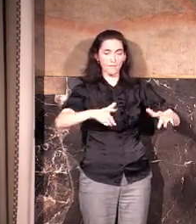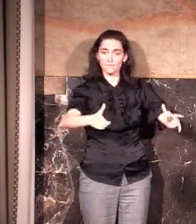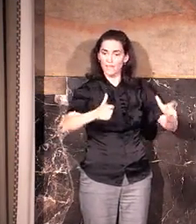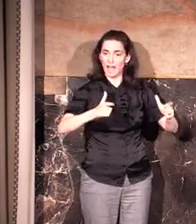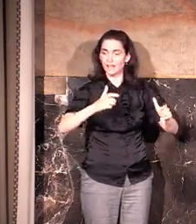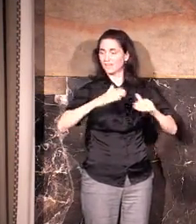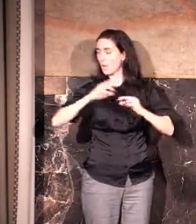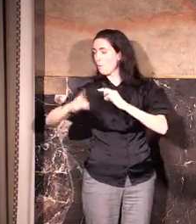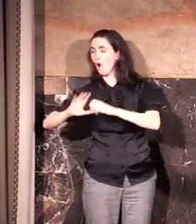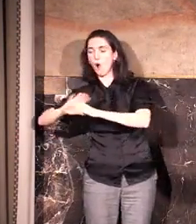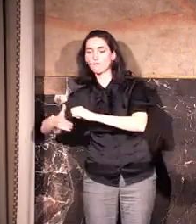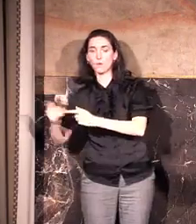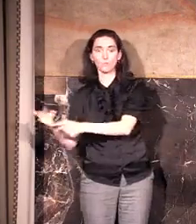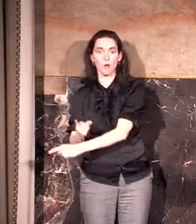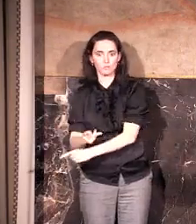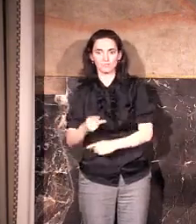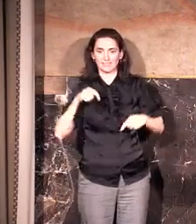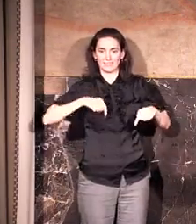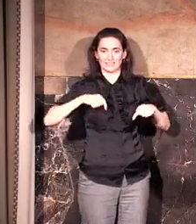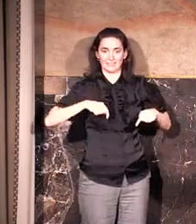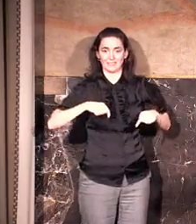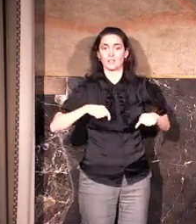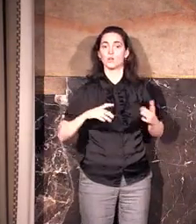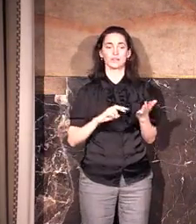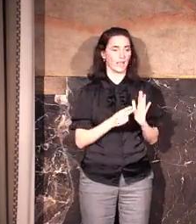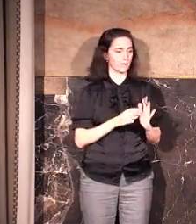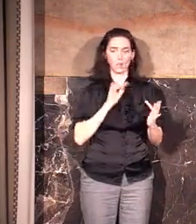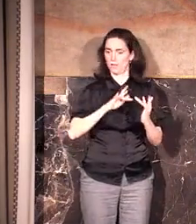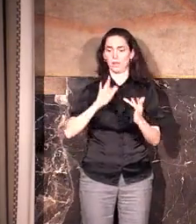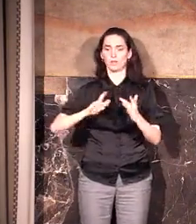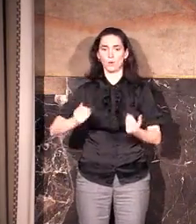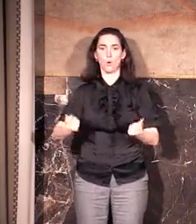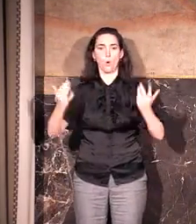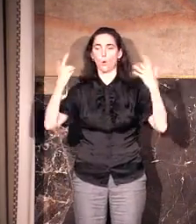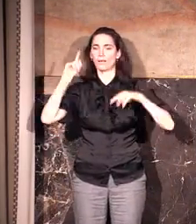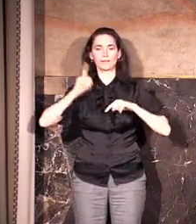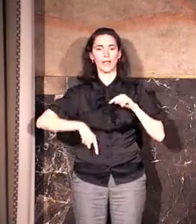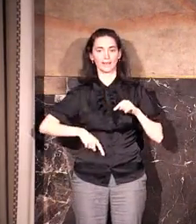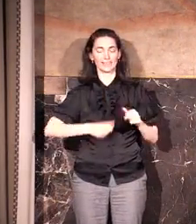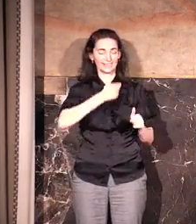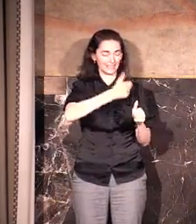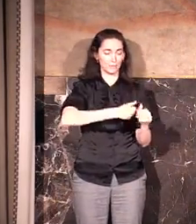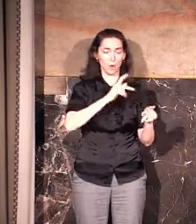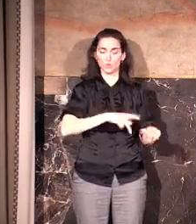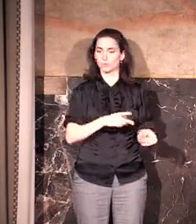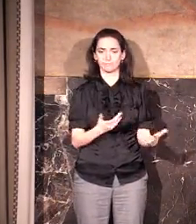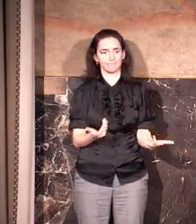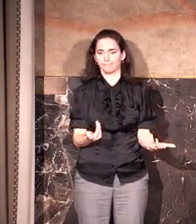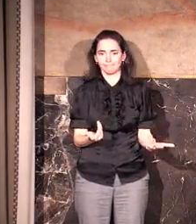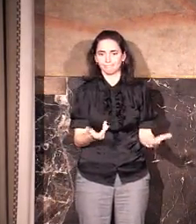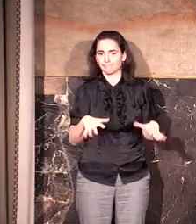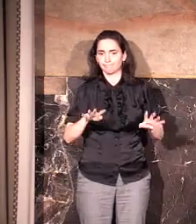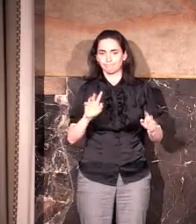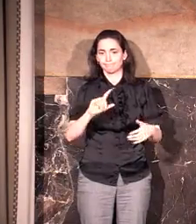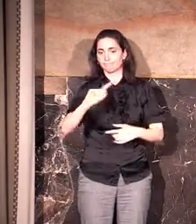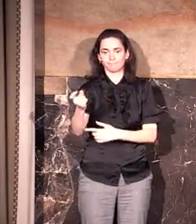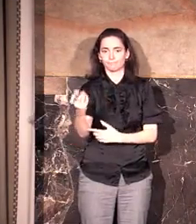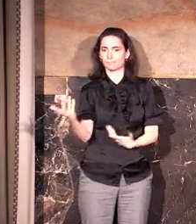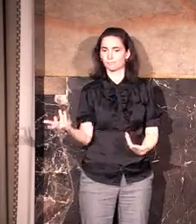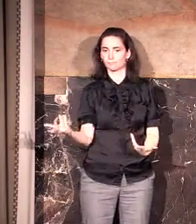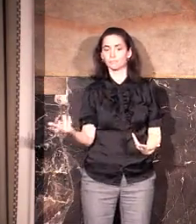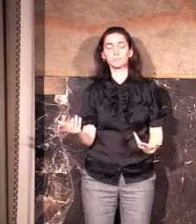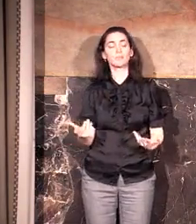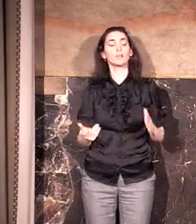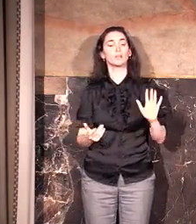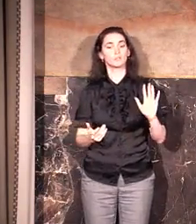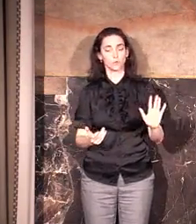that outclassed our ability to do that comprehensive contact tracing with each individual as the epidemic spread.